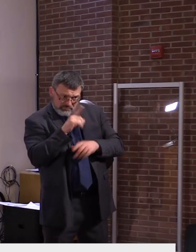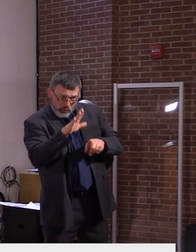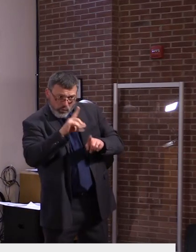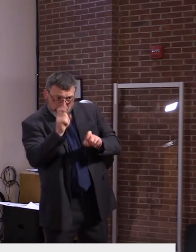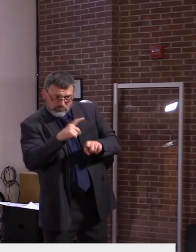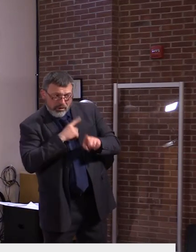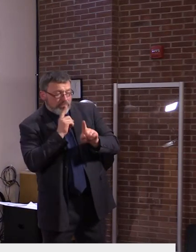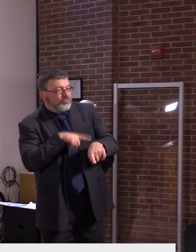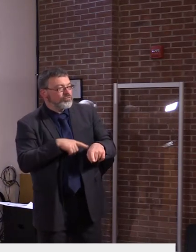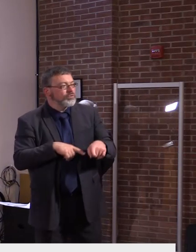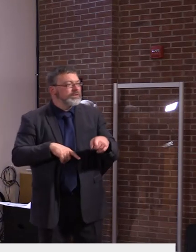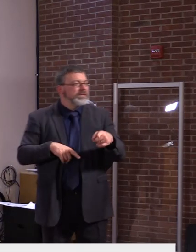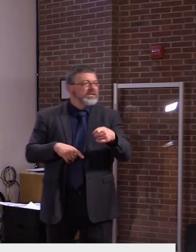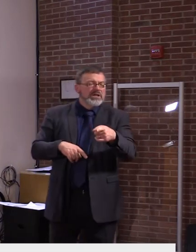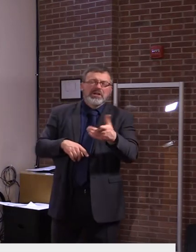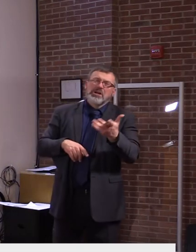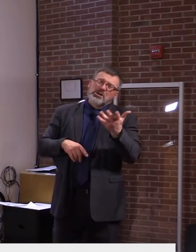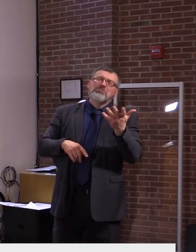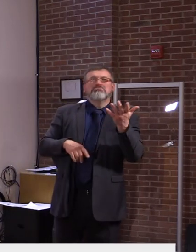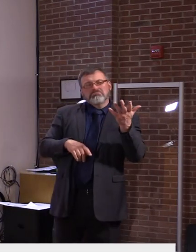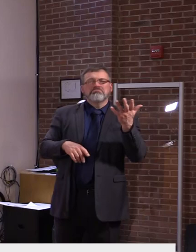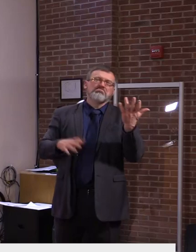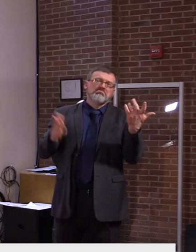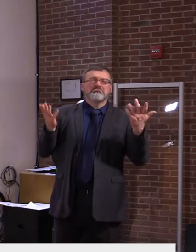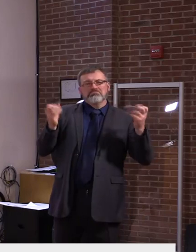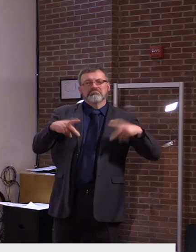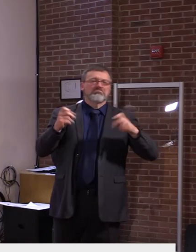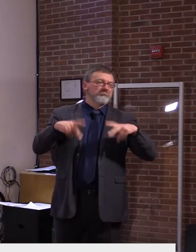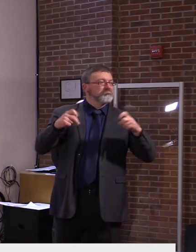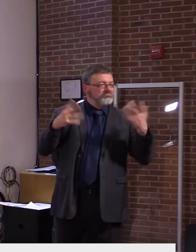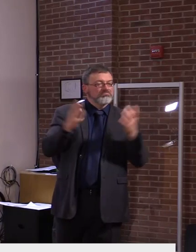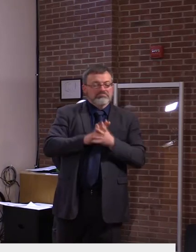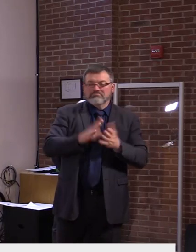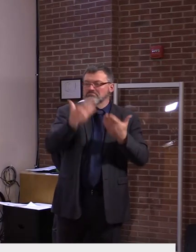Generally, yes. Thank you, Doctor. I appreciate it. Thank you. Thank you, Governor.